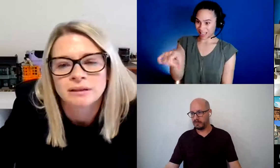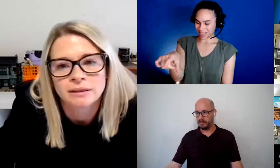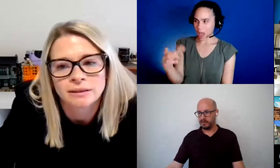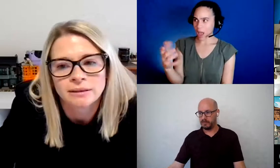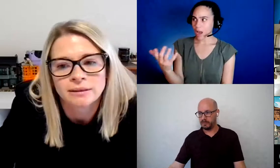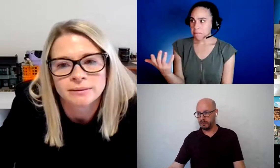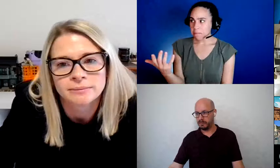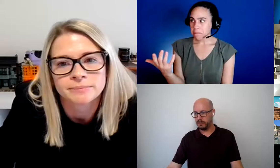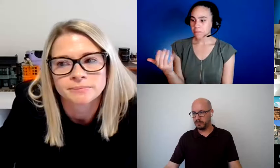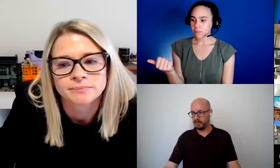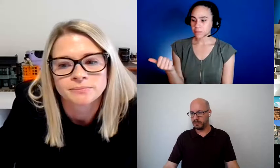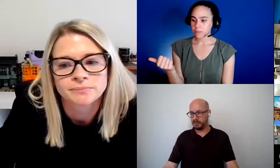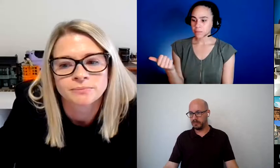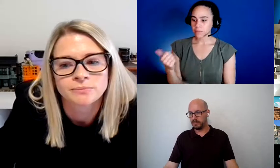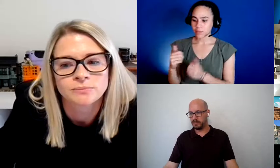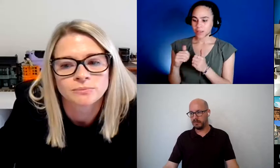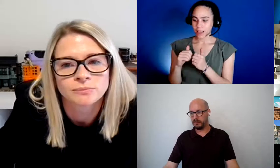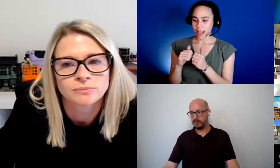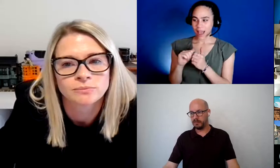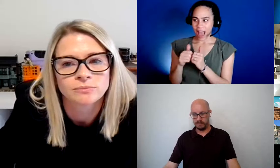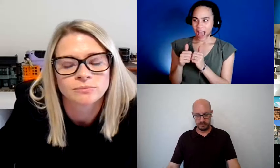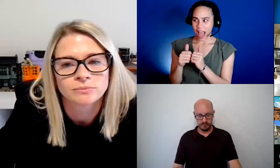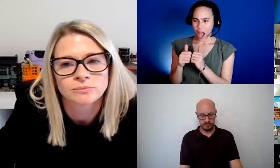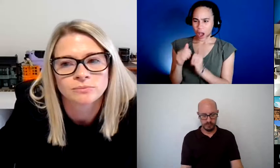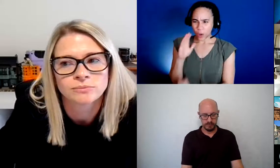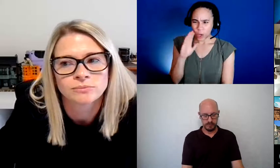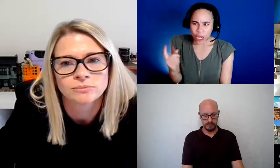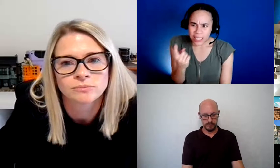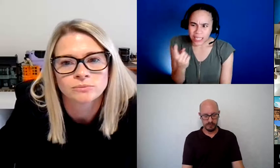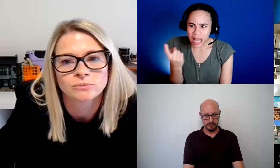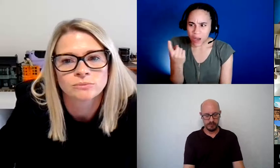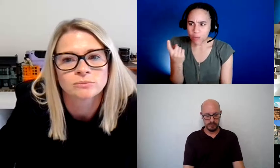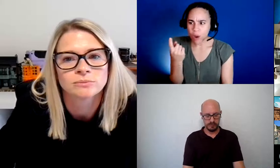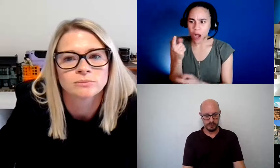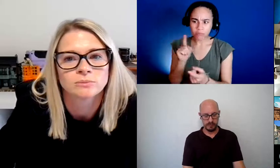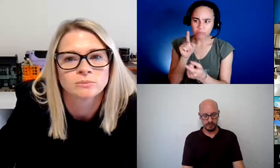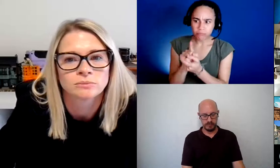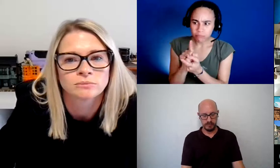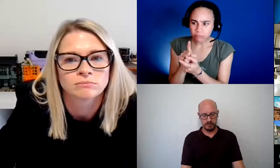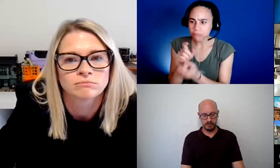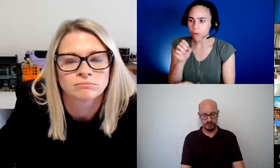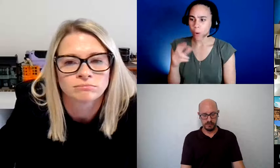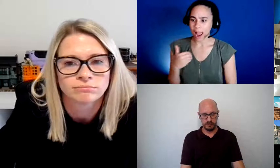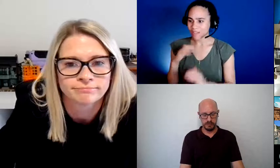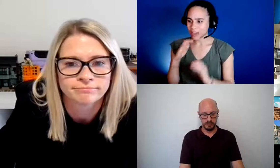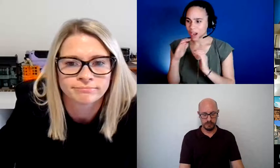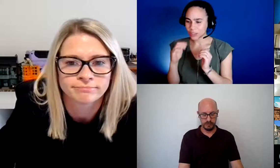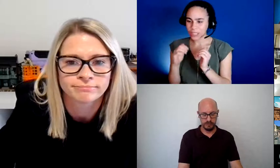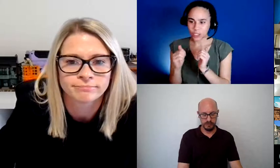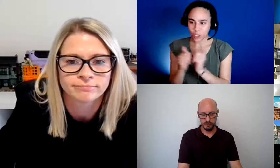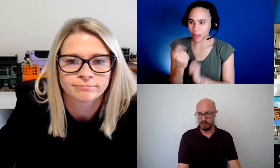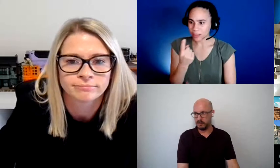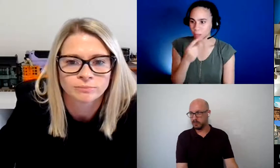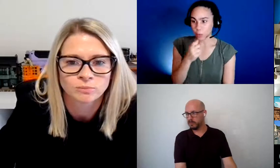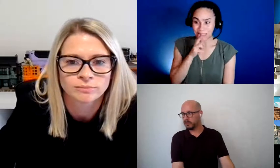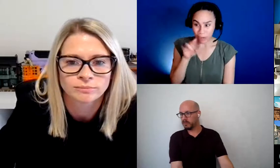how would someone, you know, approach or have a conversation with someone who is hearing impaired, you know, you know, like